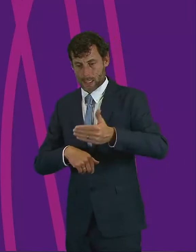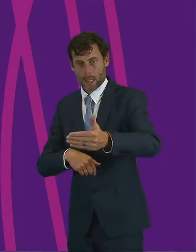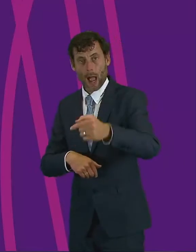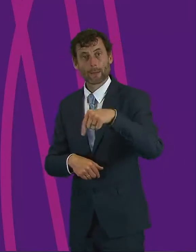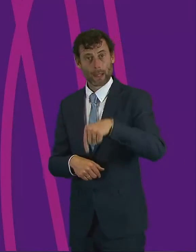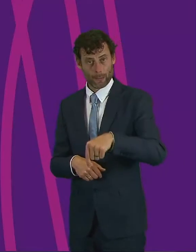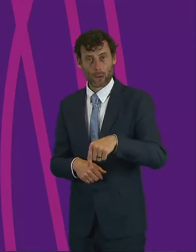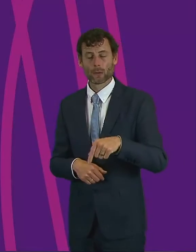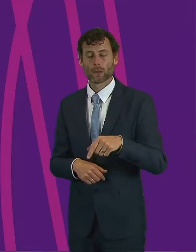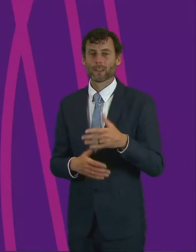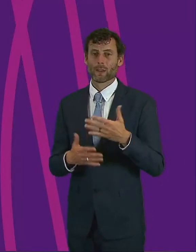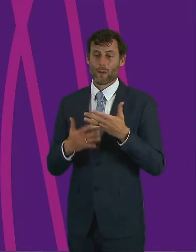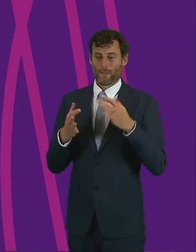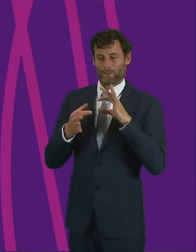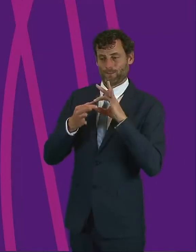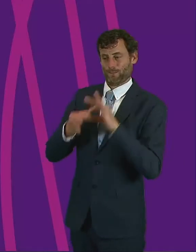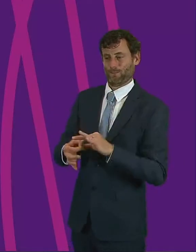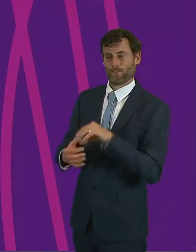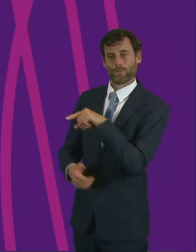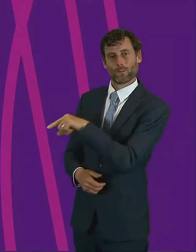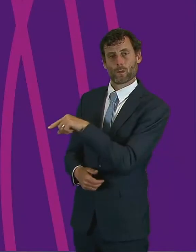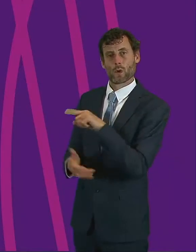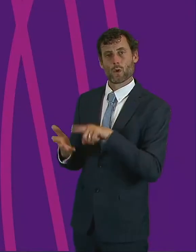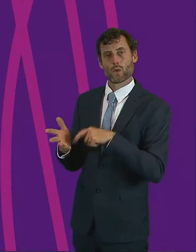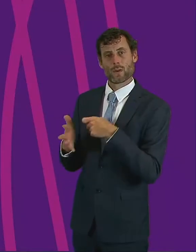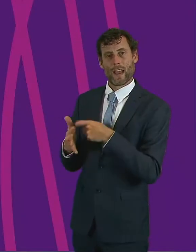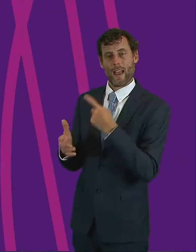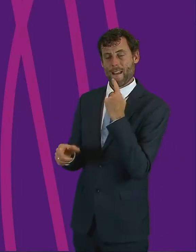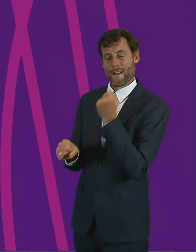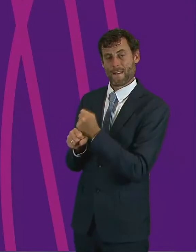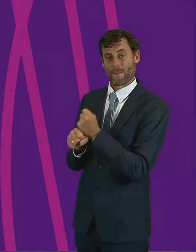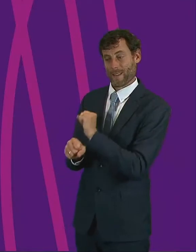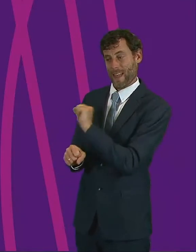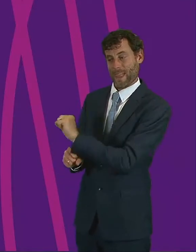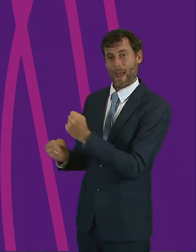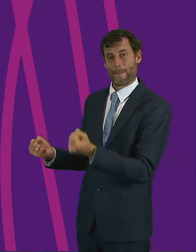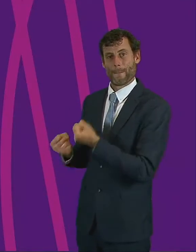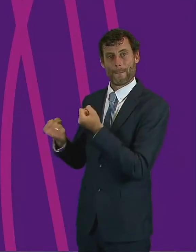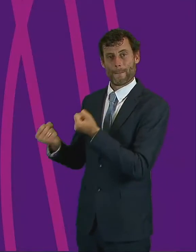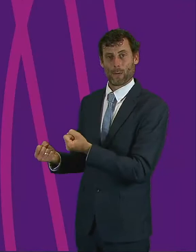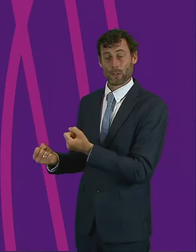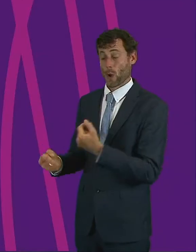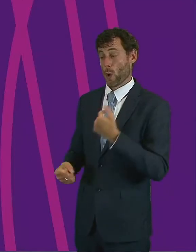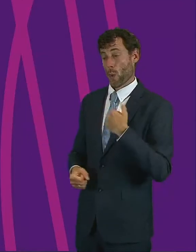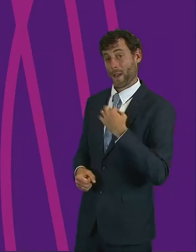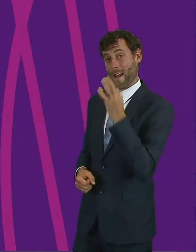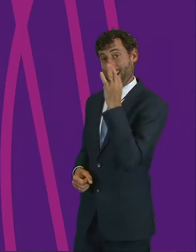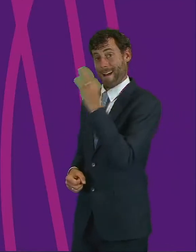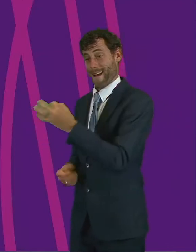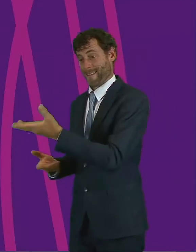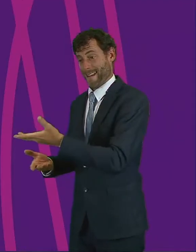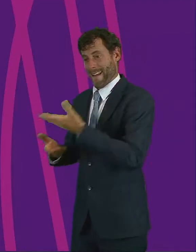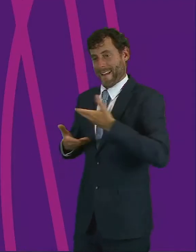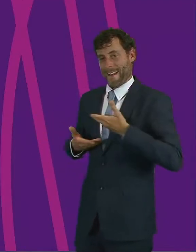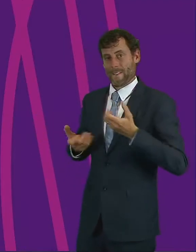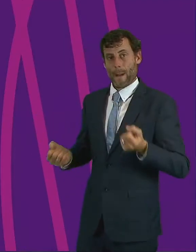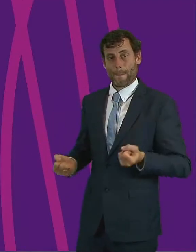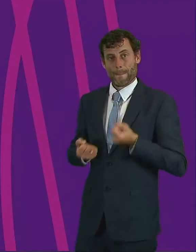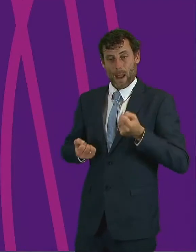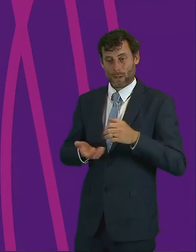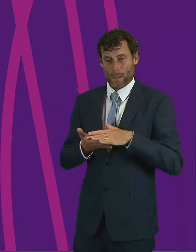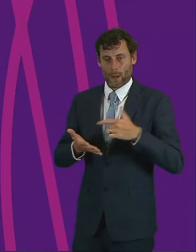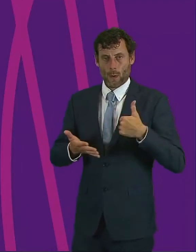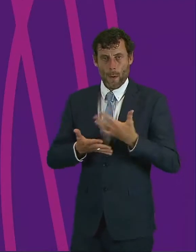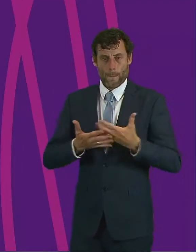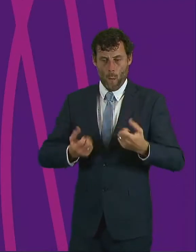continues to be heavily contingent on that of the UK Government. The fiscal powers we are seeking would enable the Scottish Government to respond to COVID-19